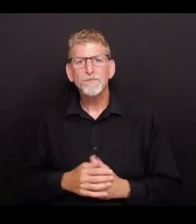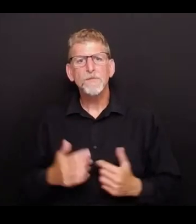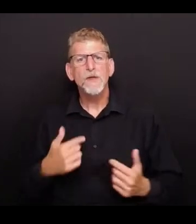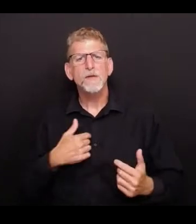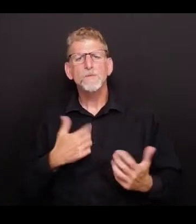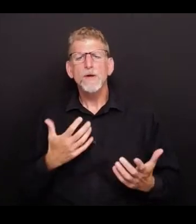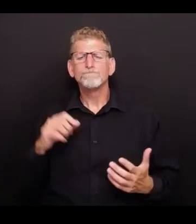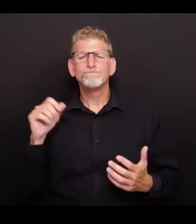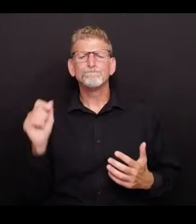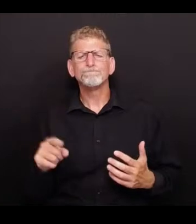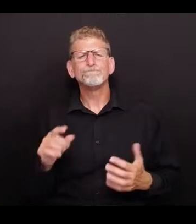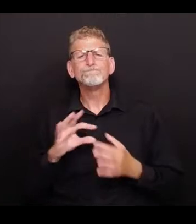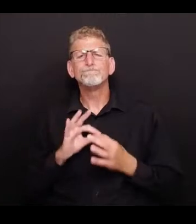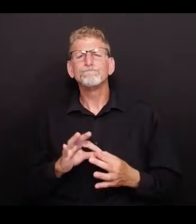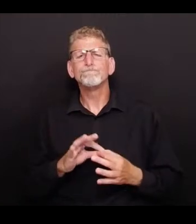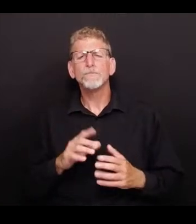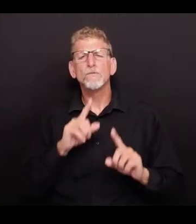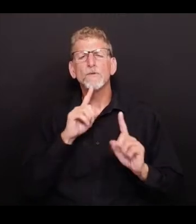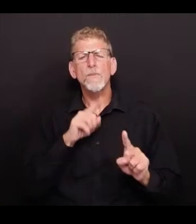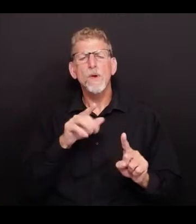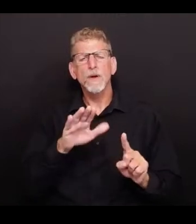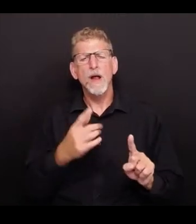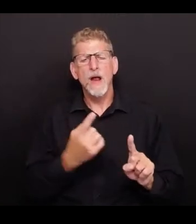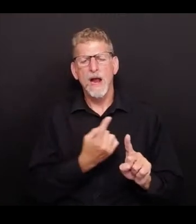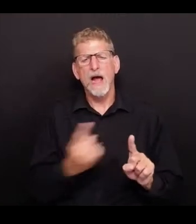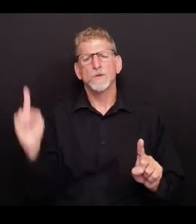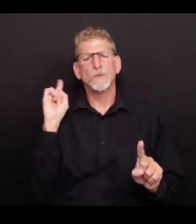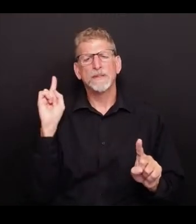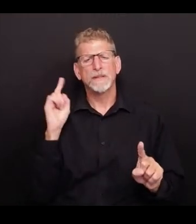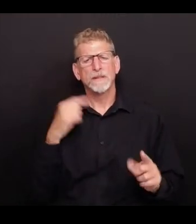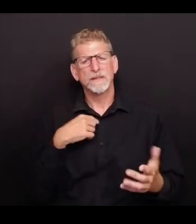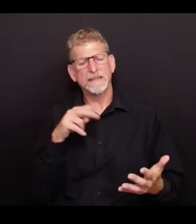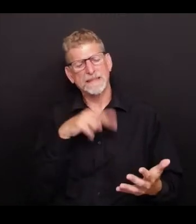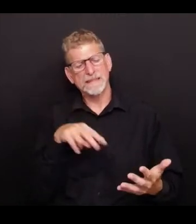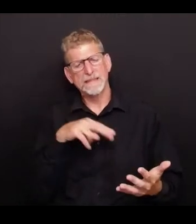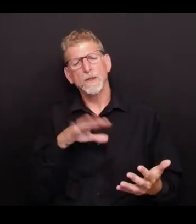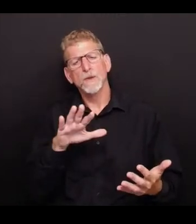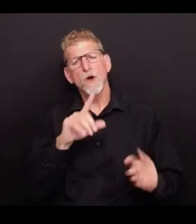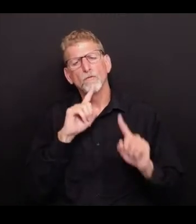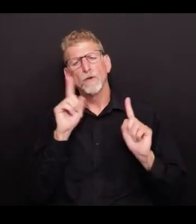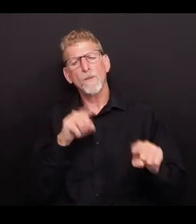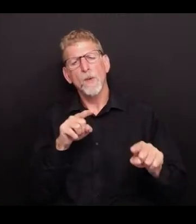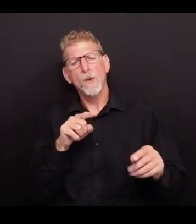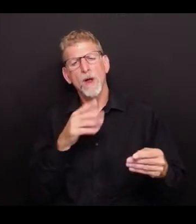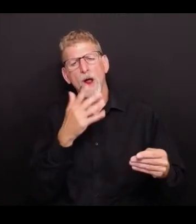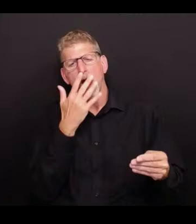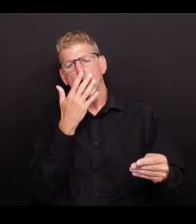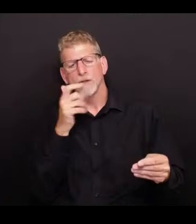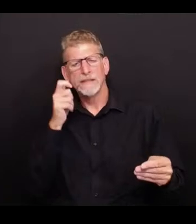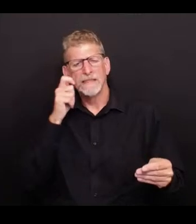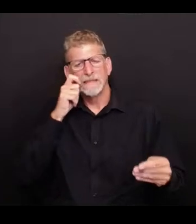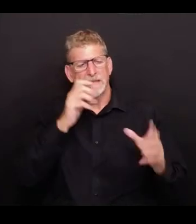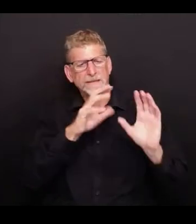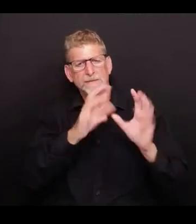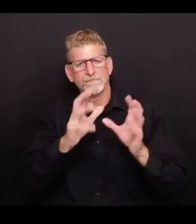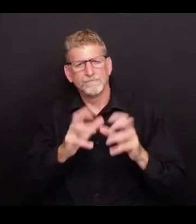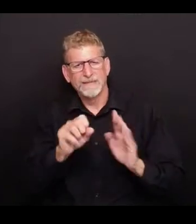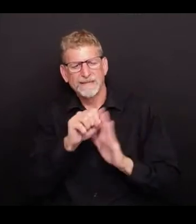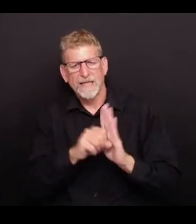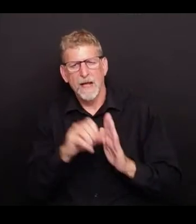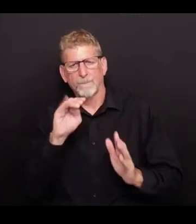Hi, I wanted to ask about a CDC MMWR report last week looking at vaccination rates across